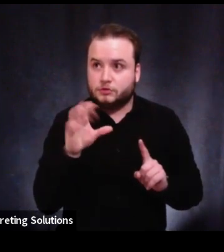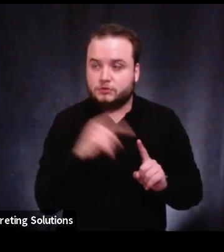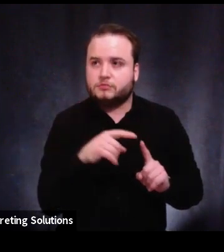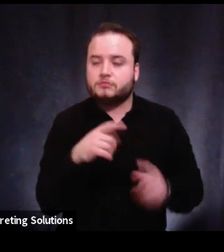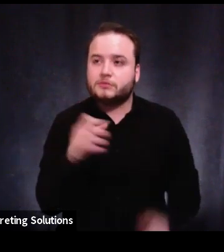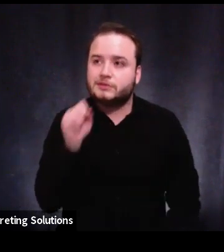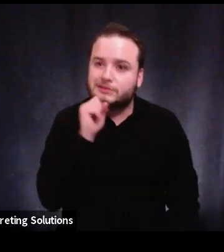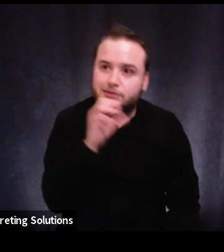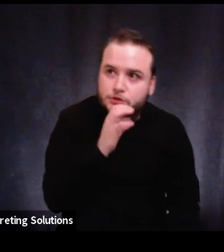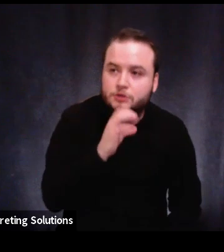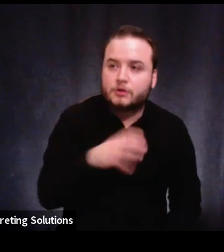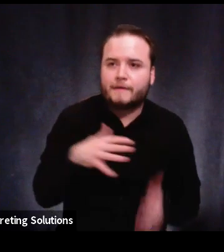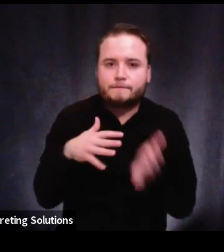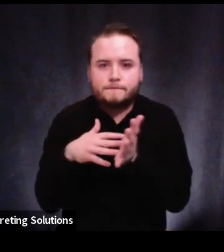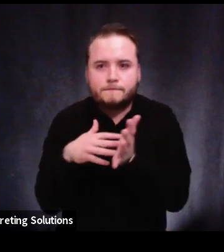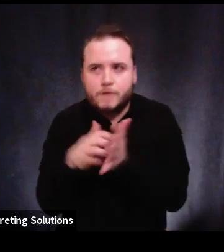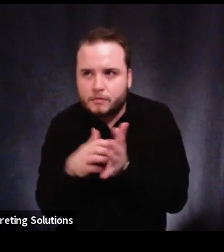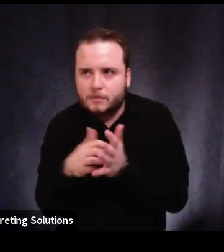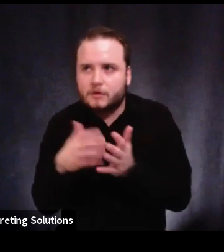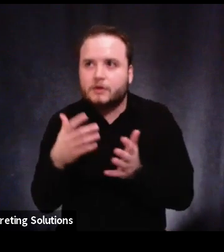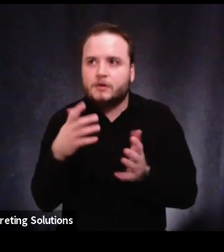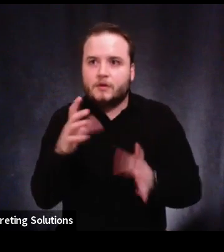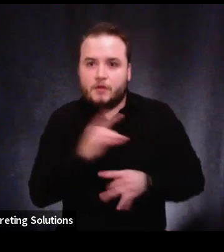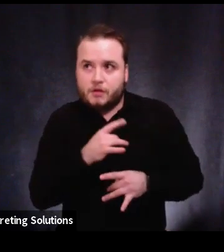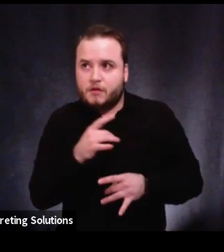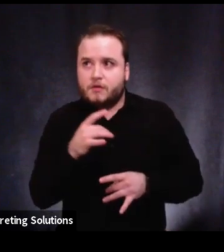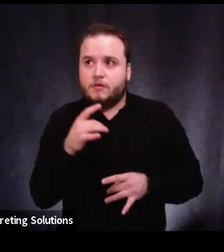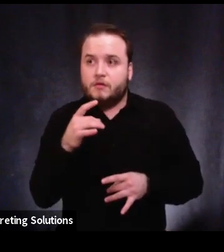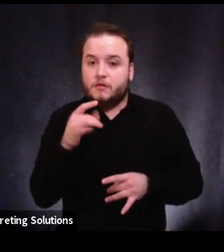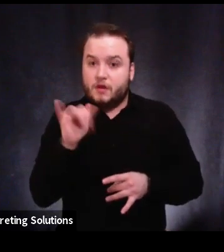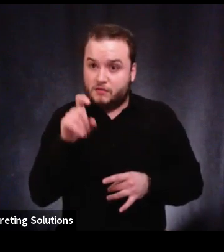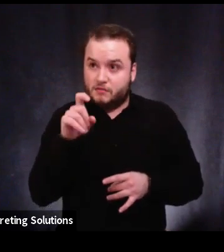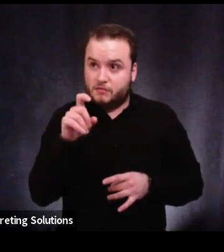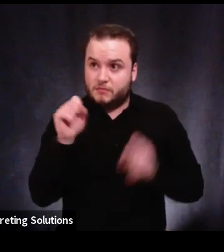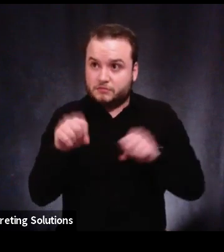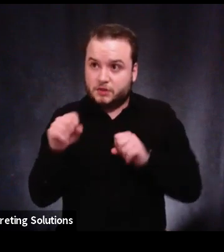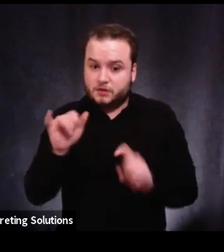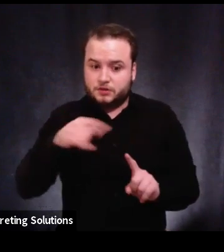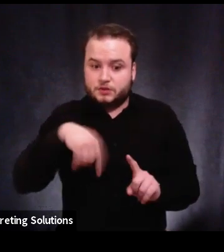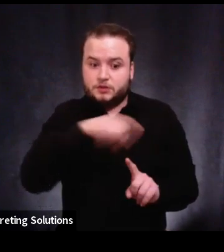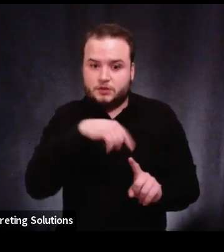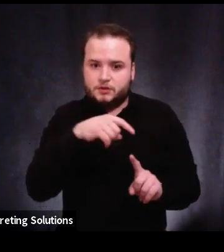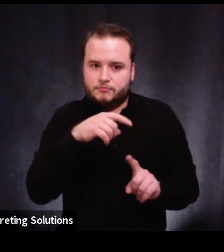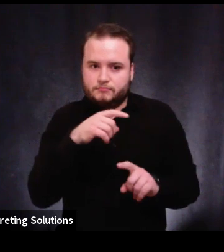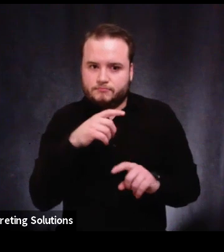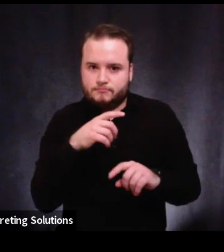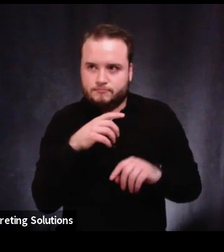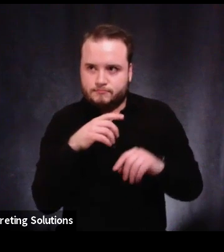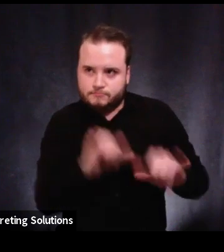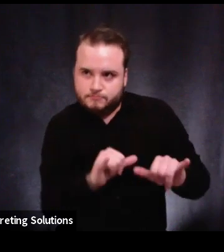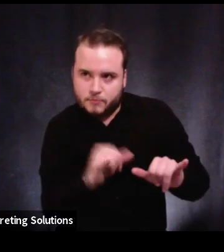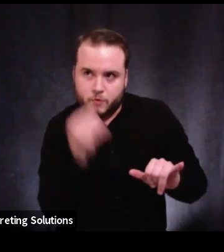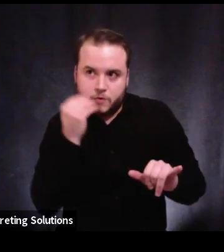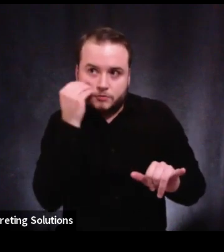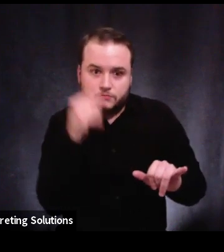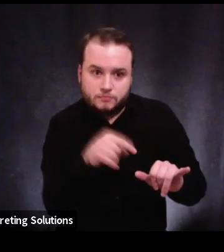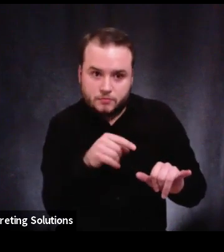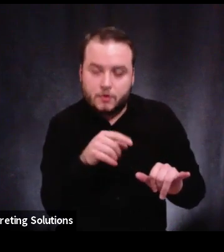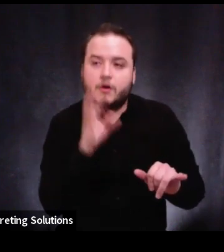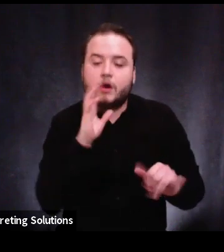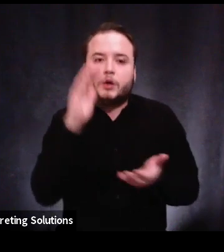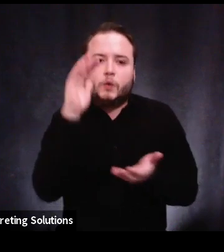we would potentially see a significant decrease in the mortality? Would that essentially be accurate?